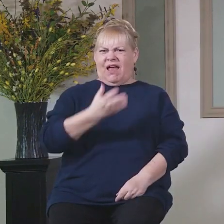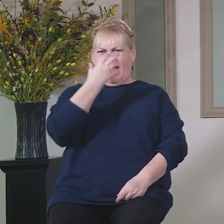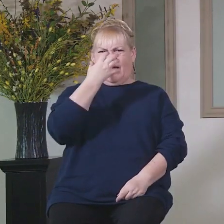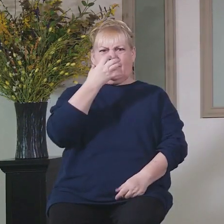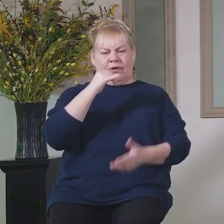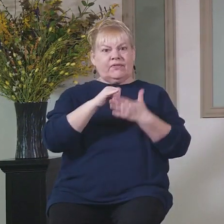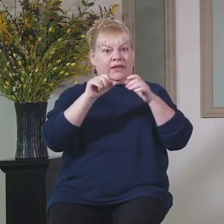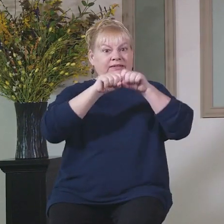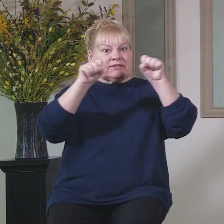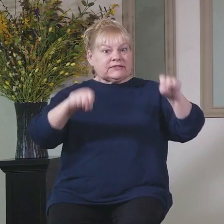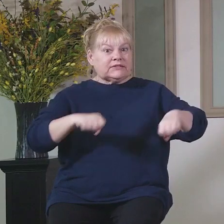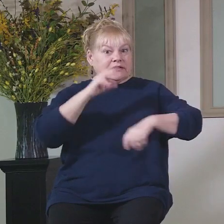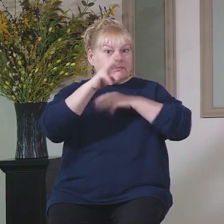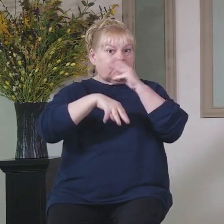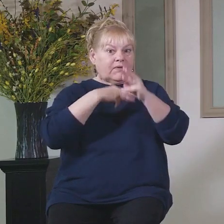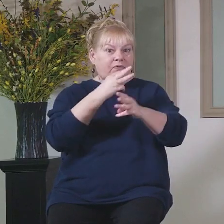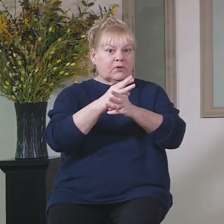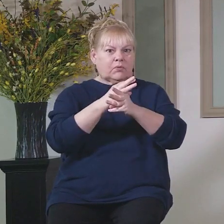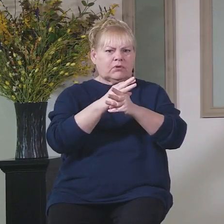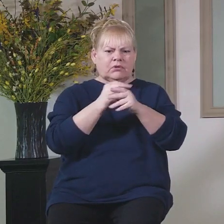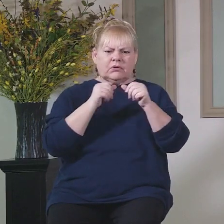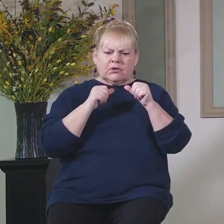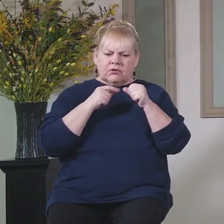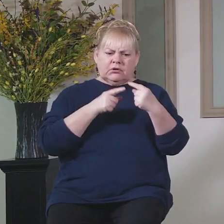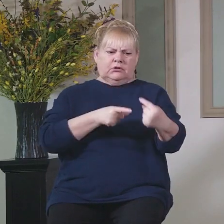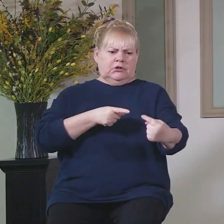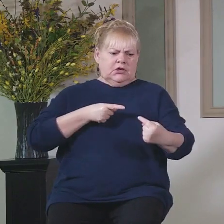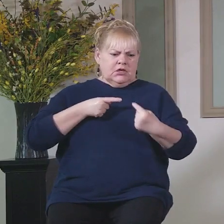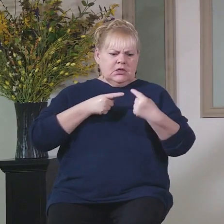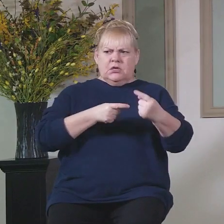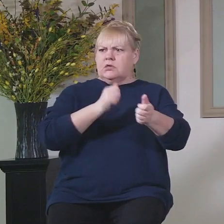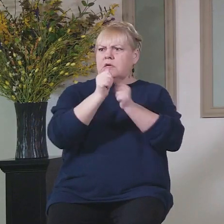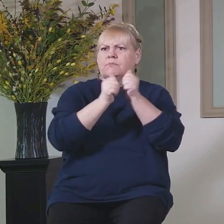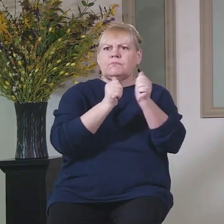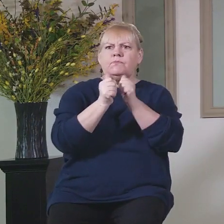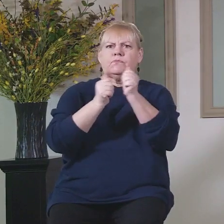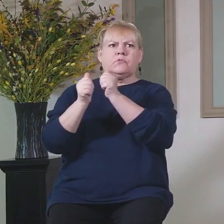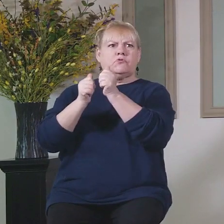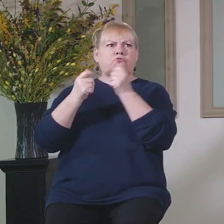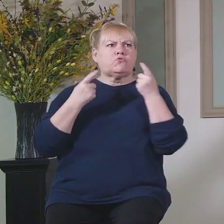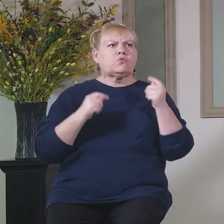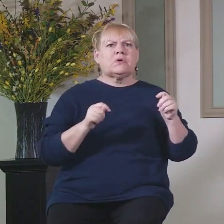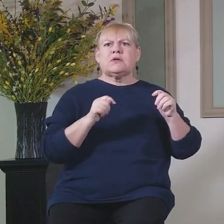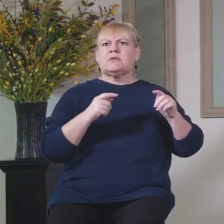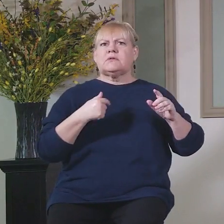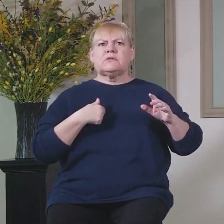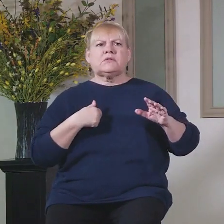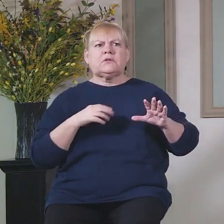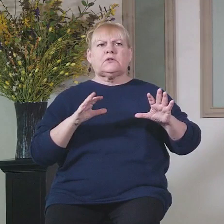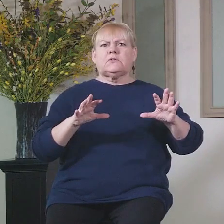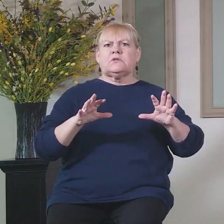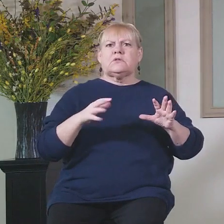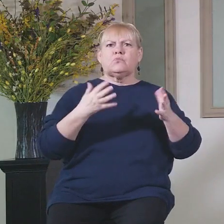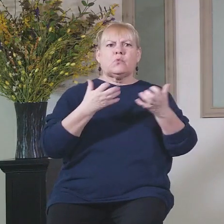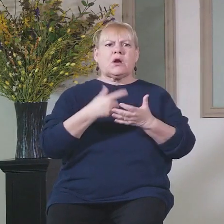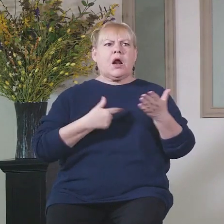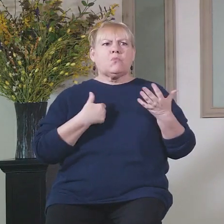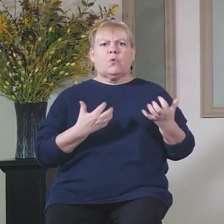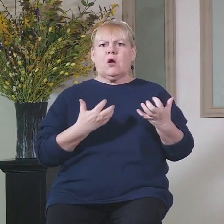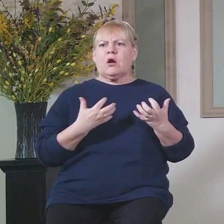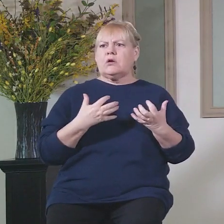of the world. Constant striving, competition, trying to get what I